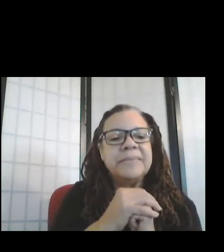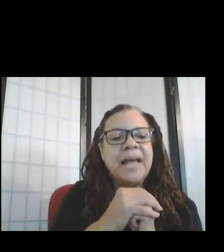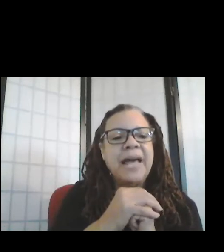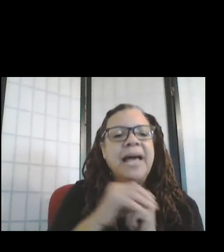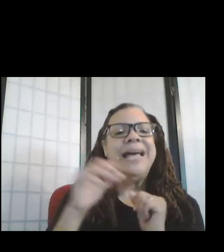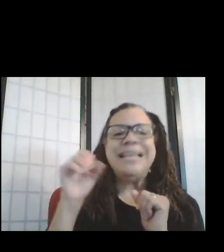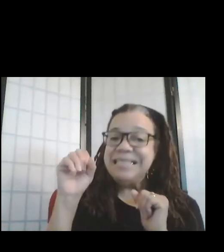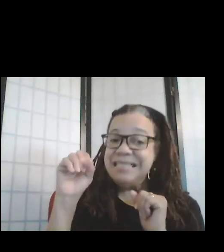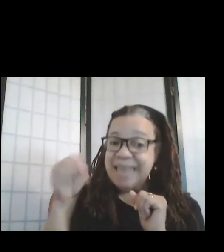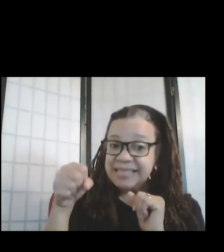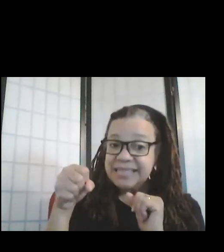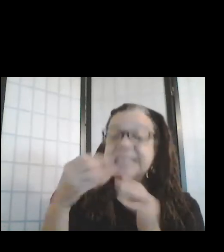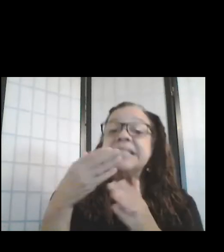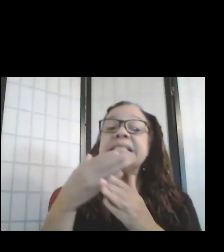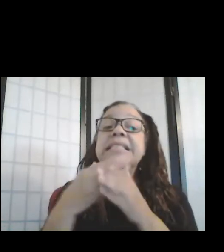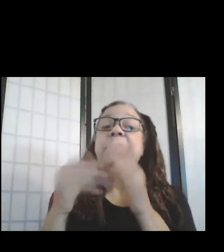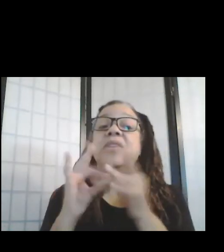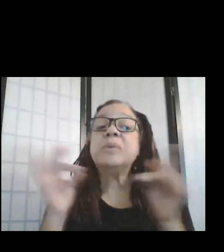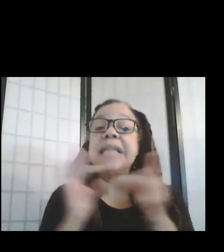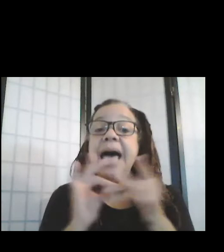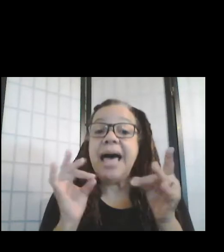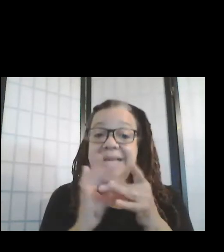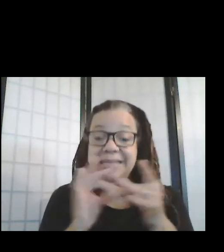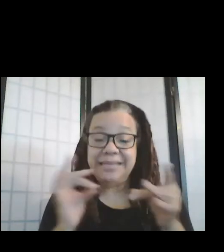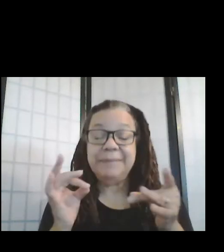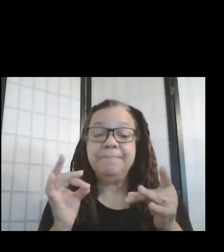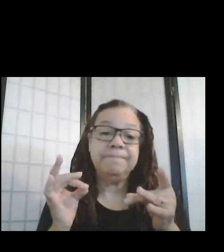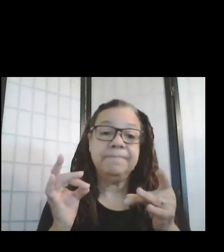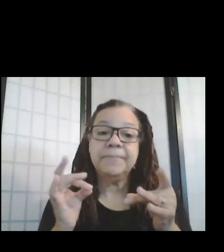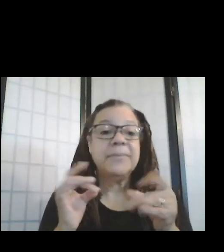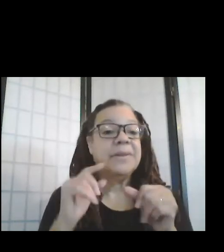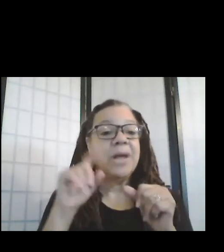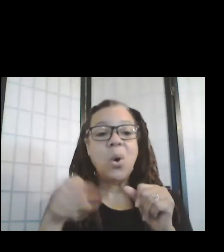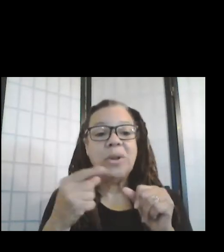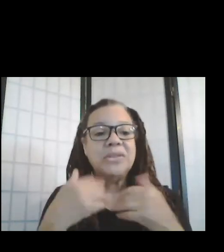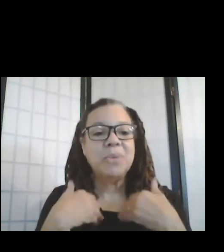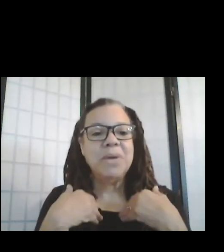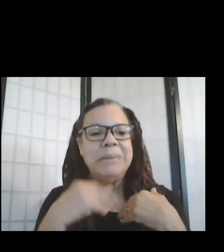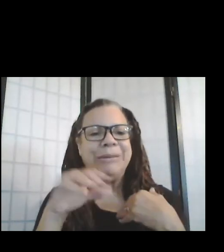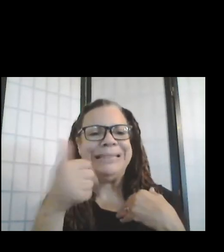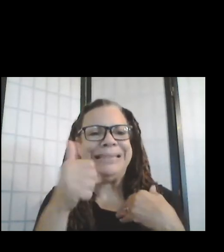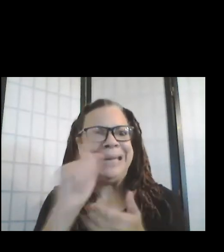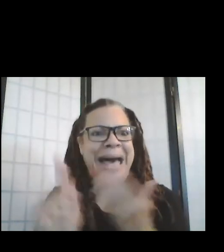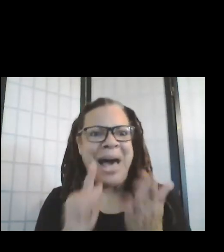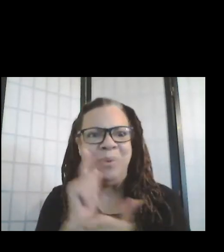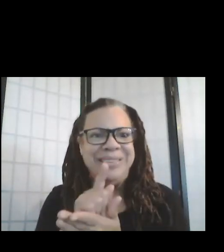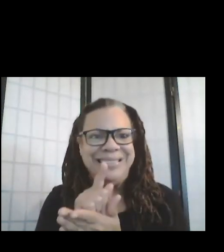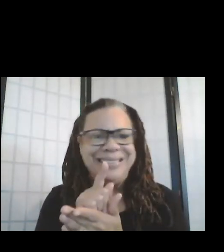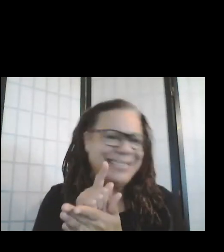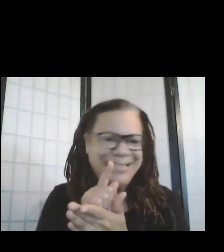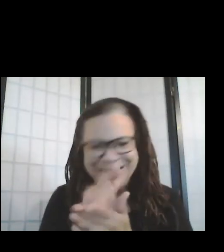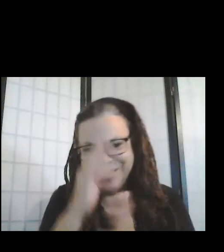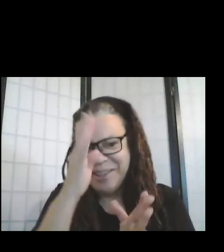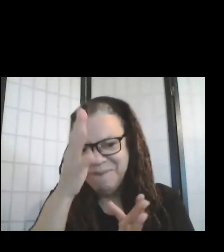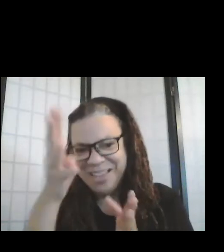yeah, some of those lines, those great lines, only took me about 10 hours to come up with.